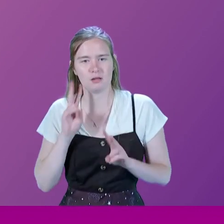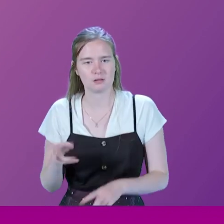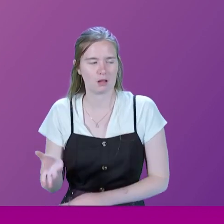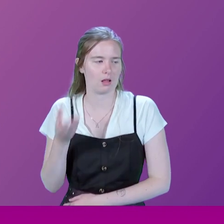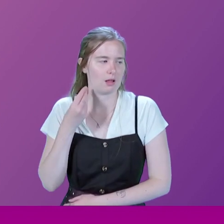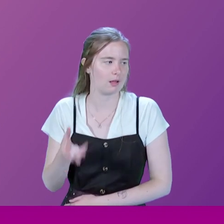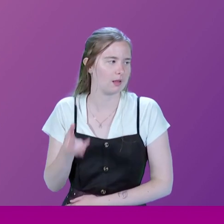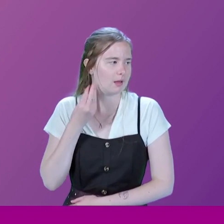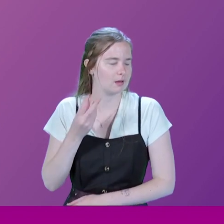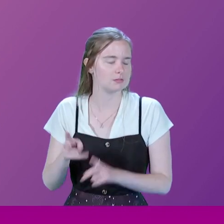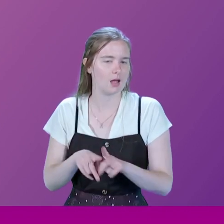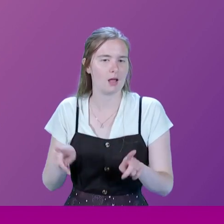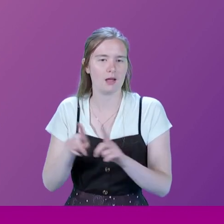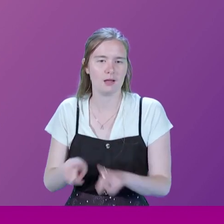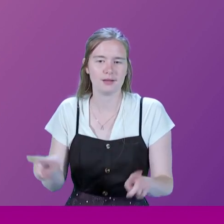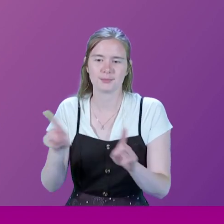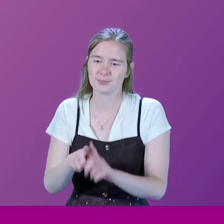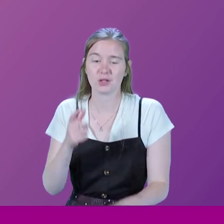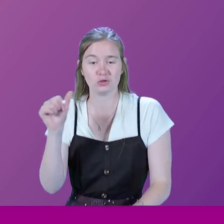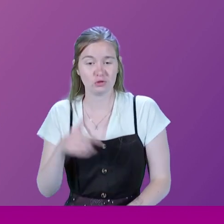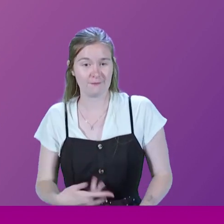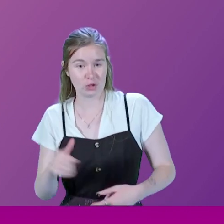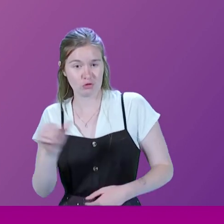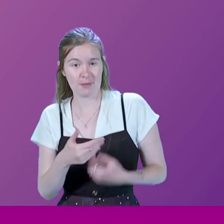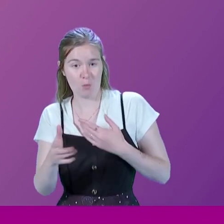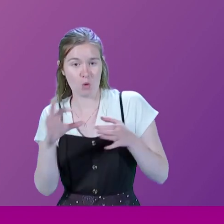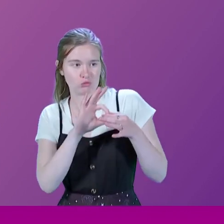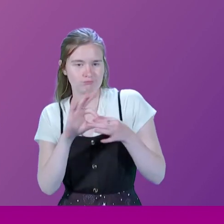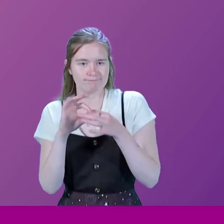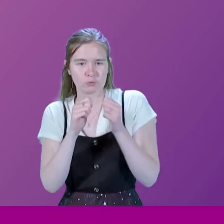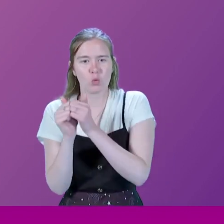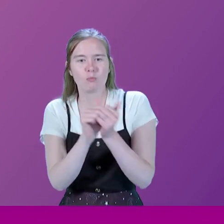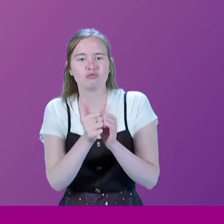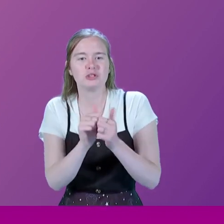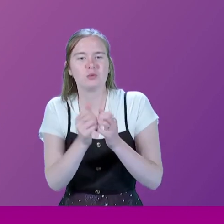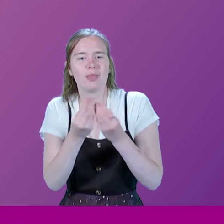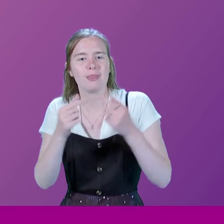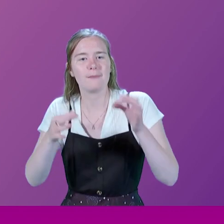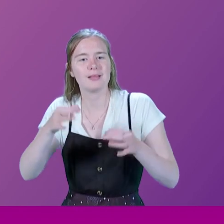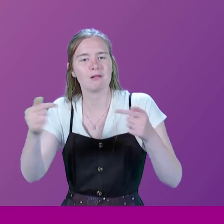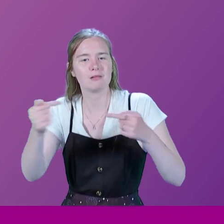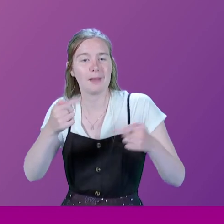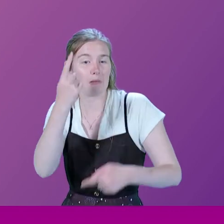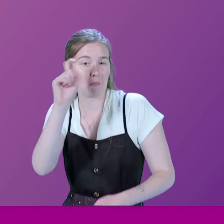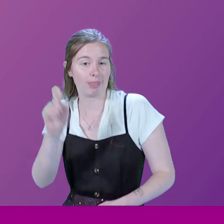to. Do you feel that there should be more cooperation in political debate? Michael.